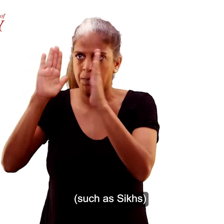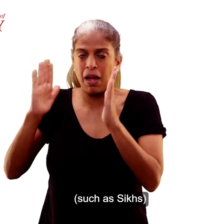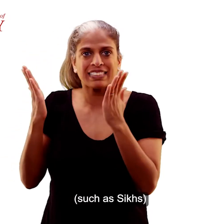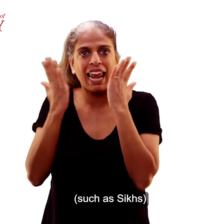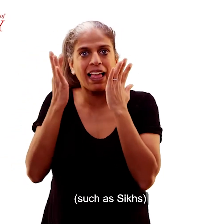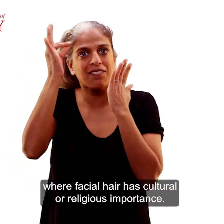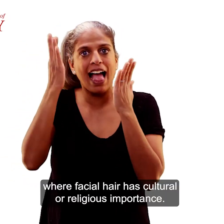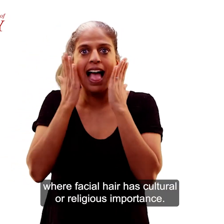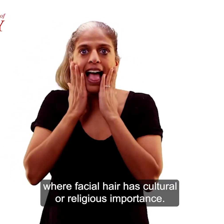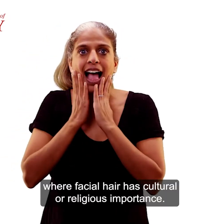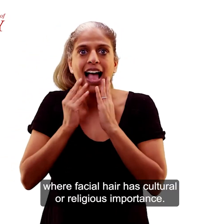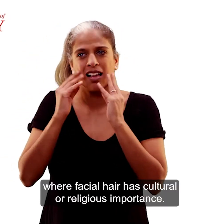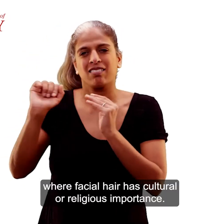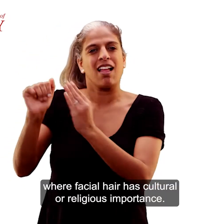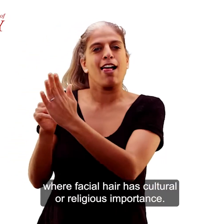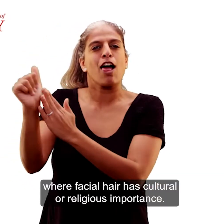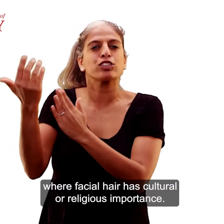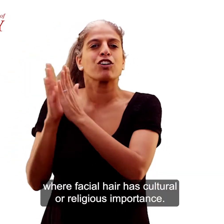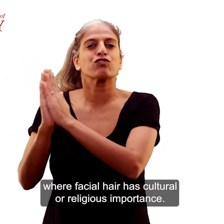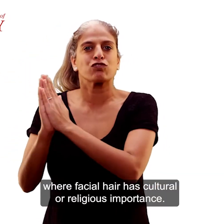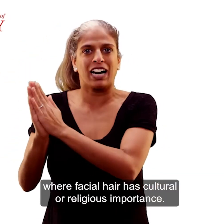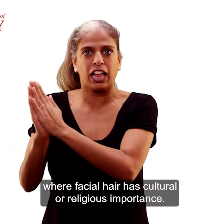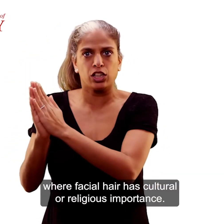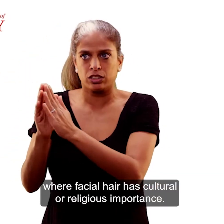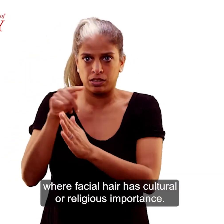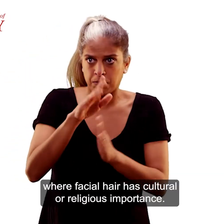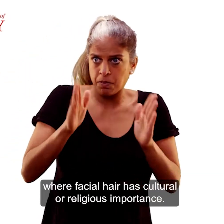Sikhs, where facial hair has cultural or religious importance.